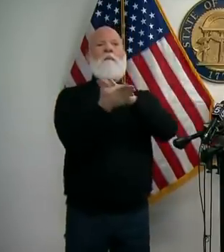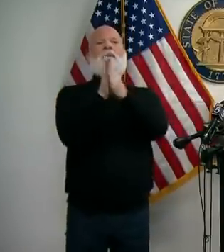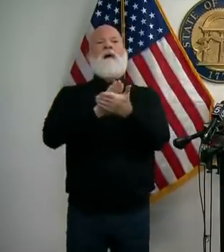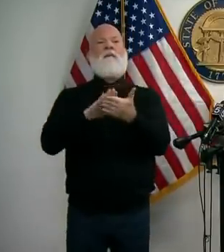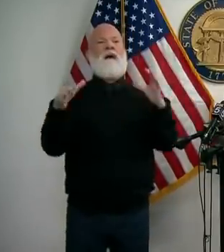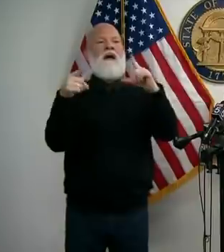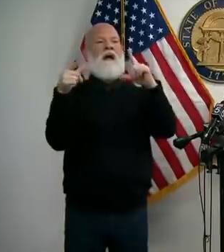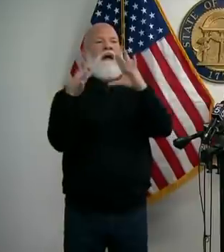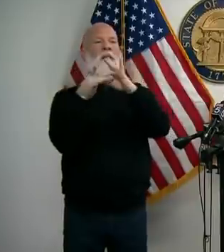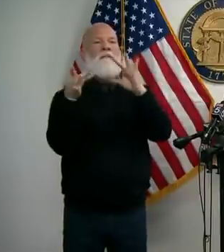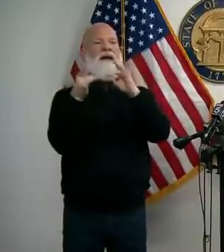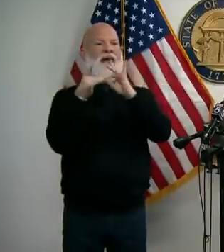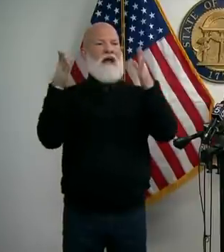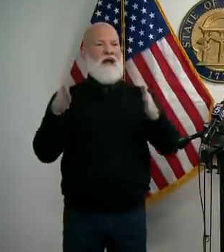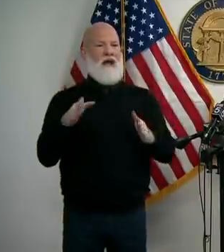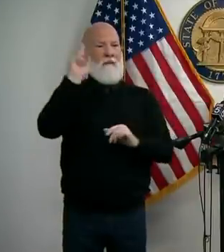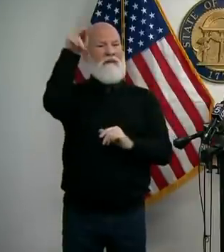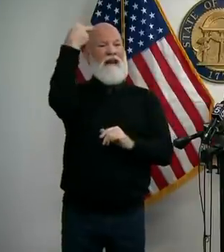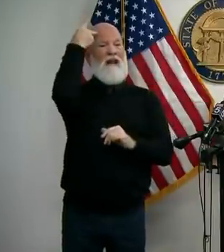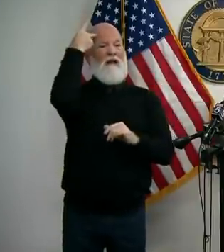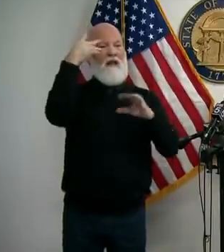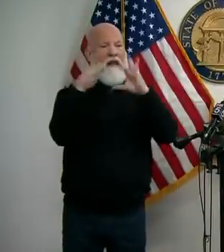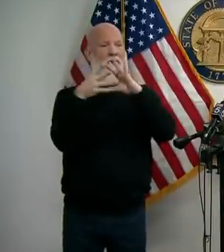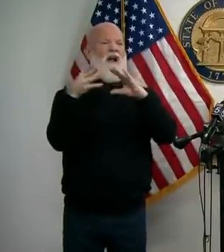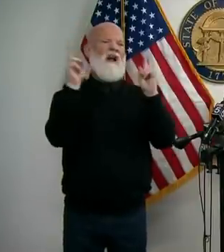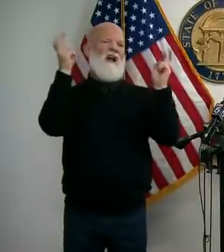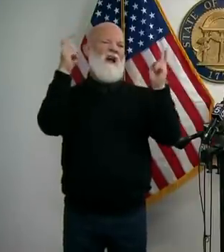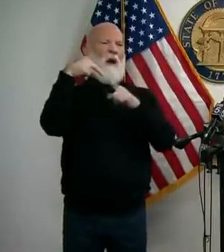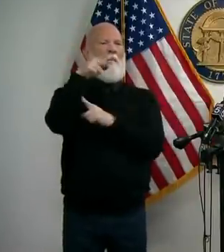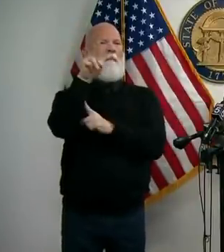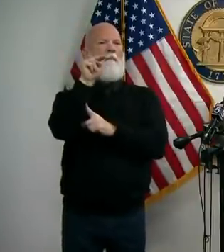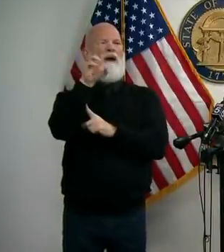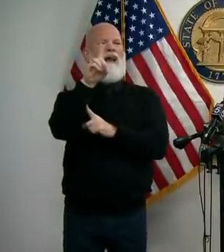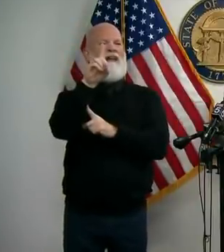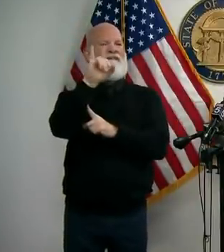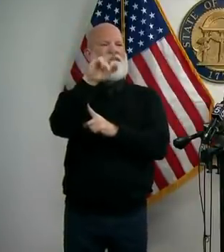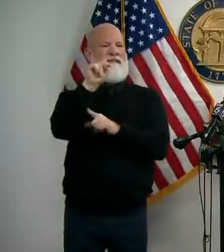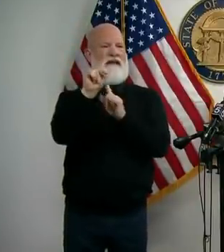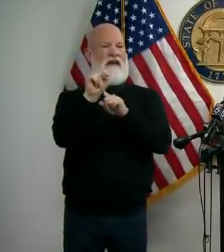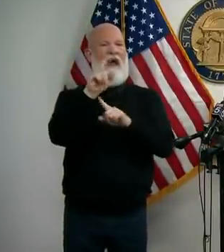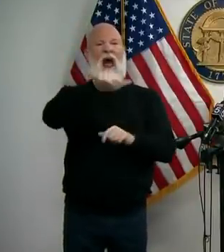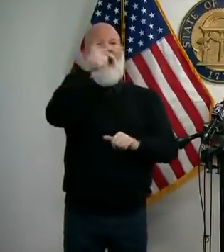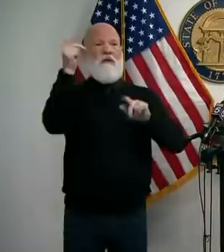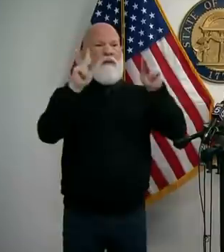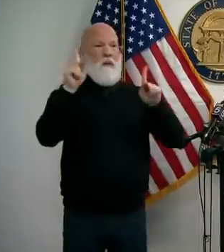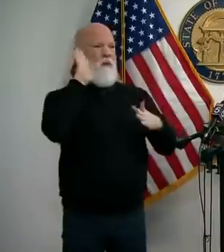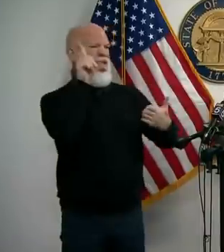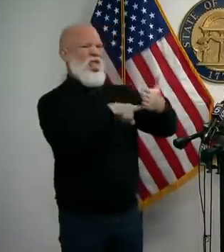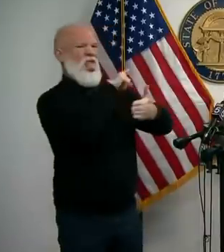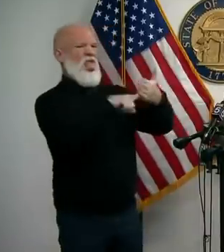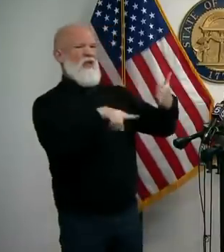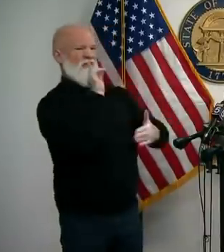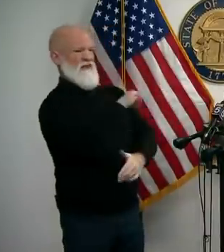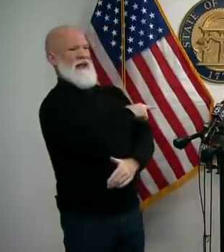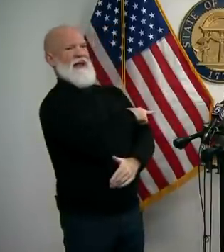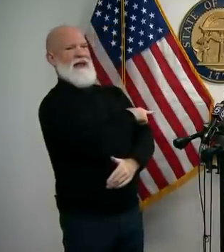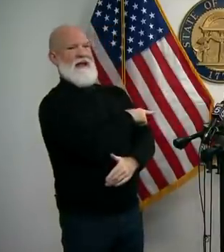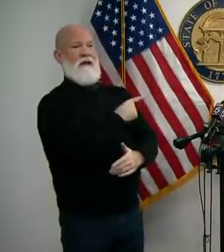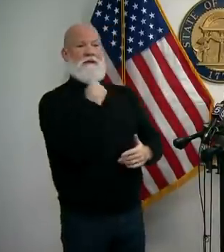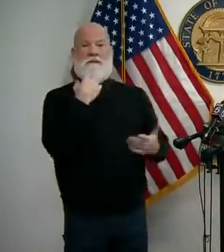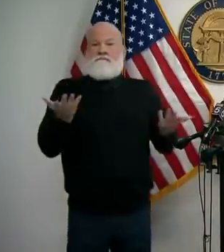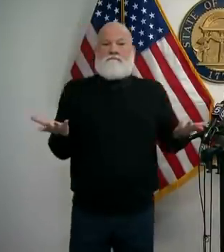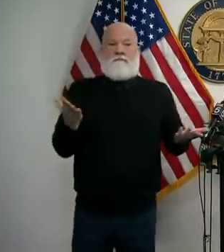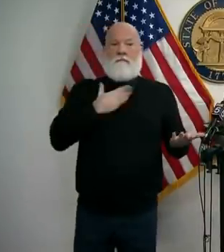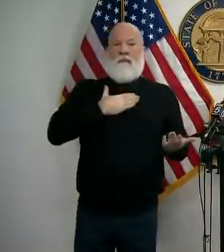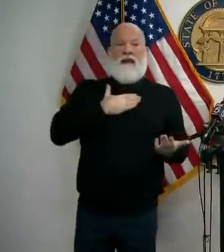interpreted once the results are questioned by some who are unhappy? Yeah, on occasion, but people ask my personal opinion, and this is one of those things where it's a weird